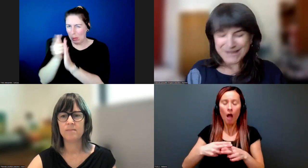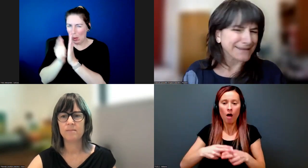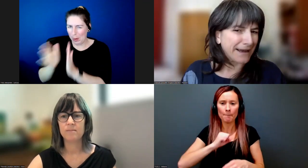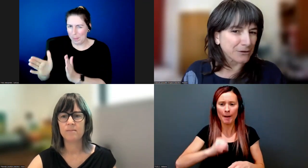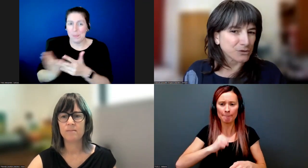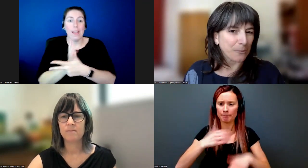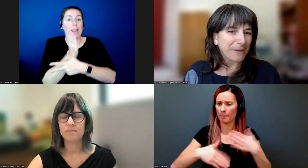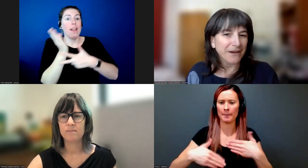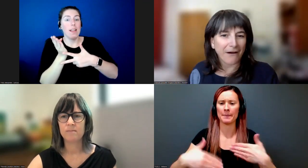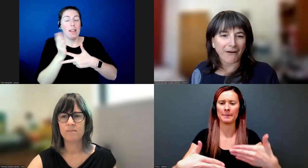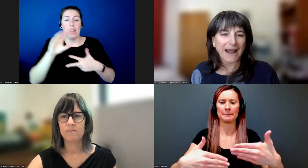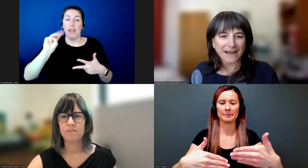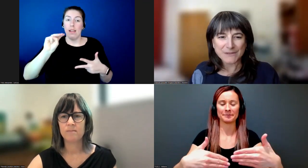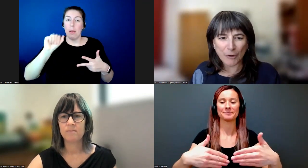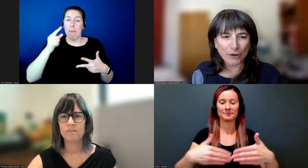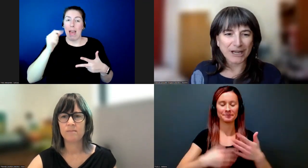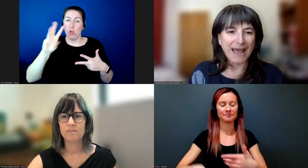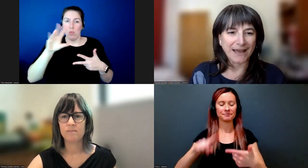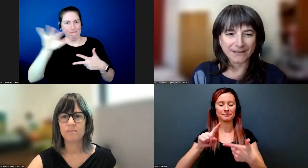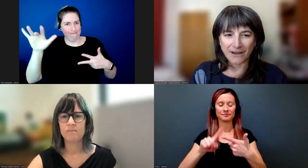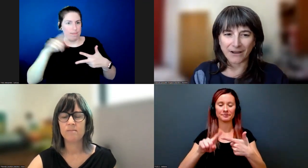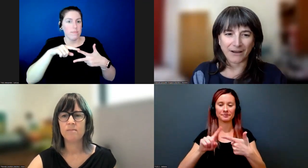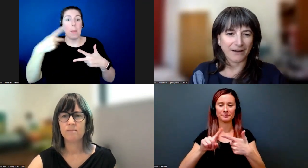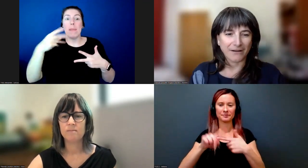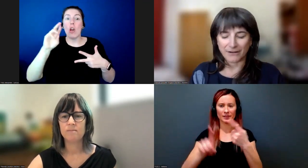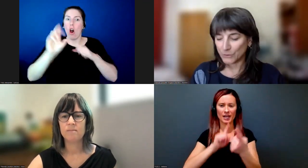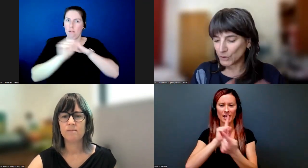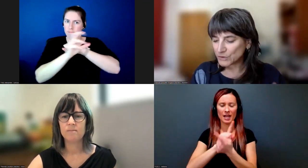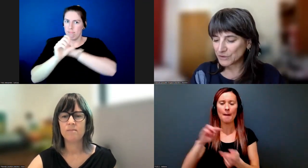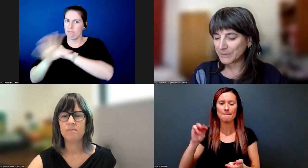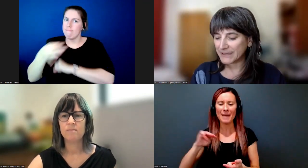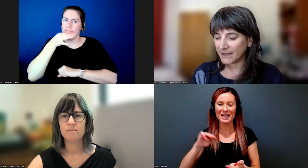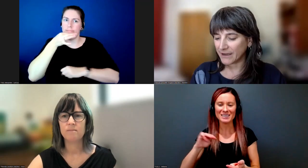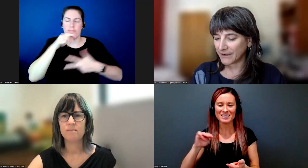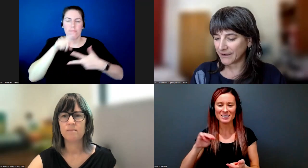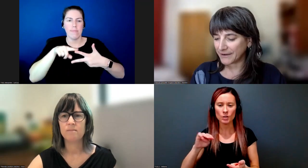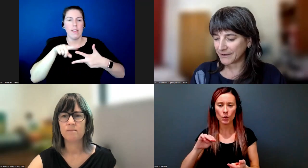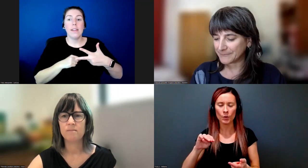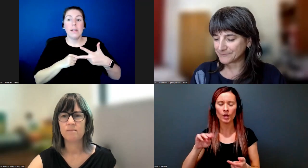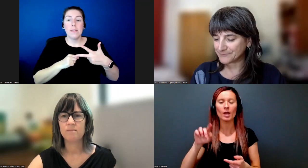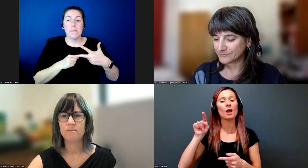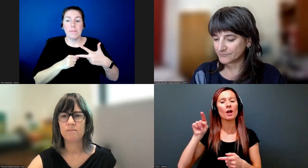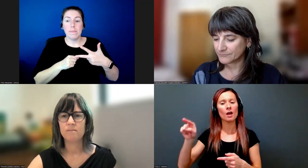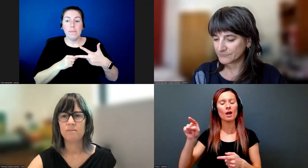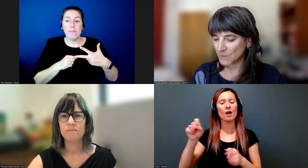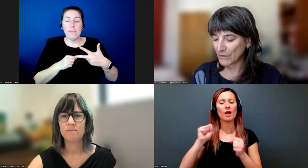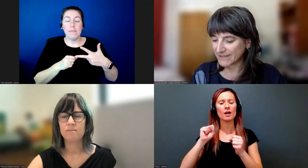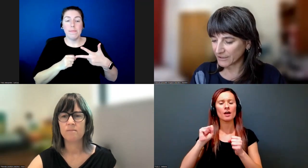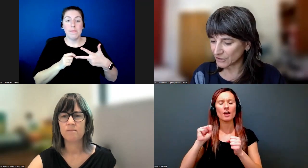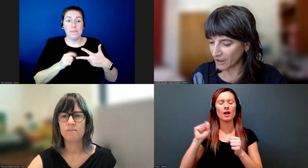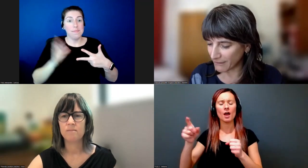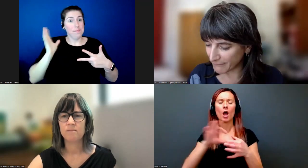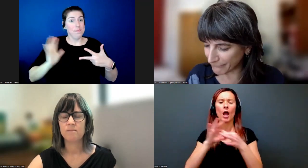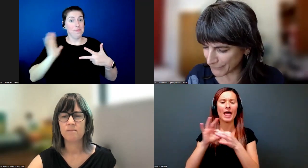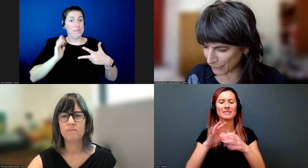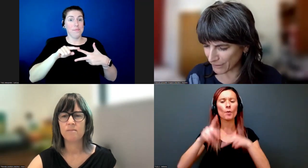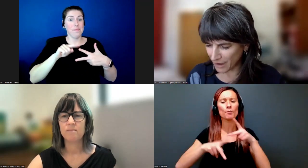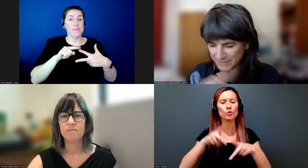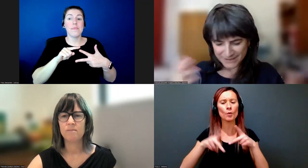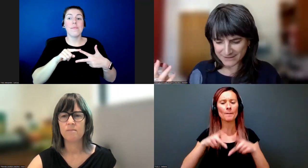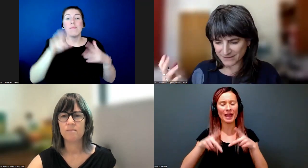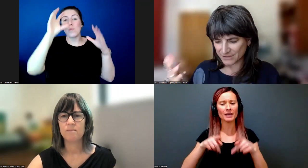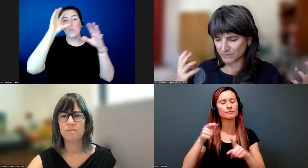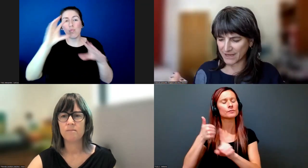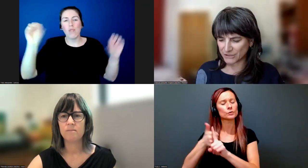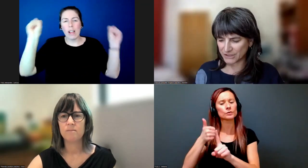Mathieu Santerre, who's a PR expert and who used to be the president of the